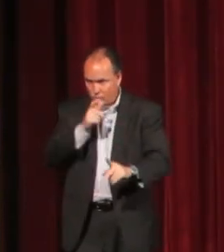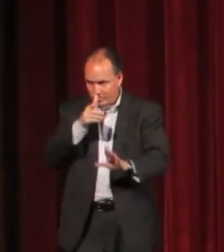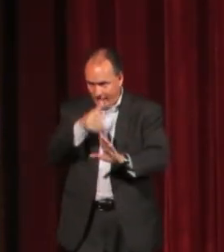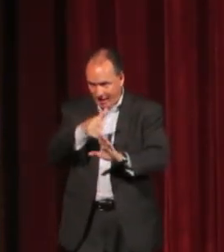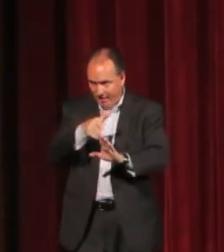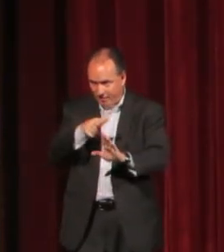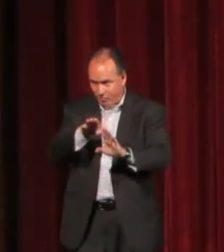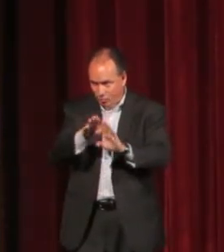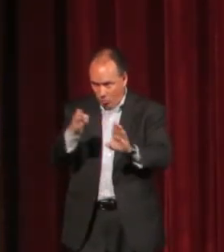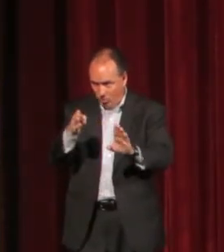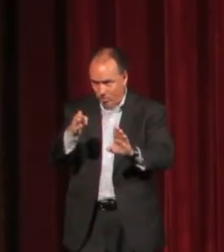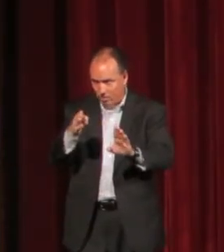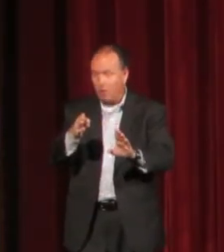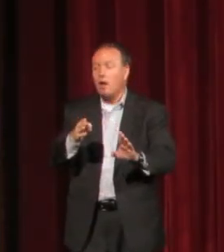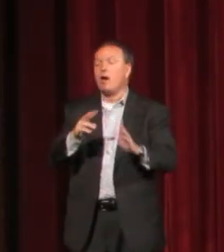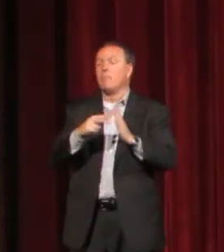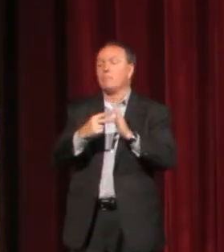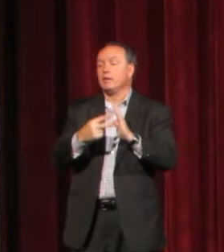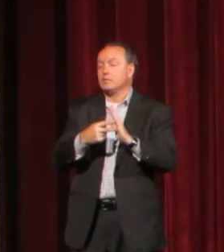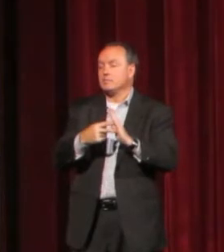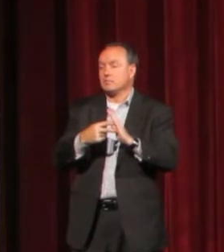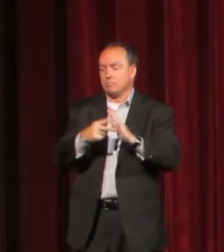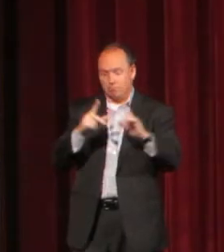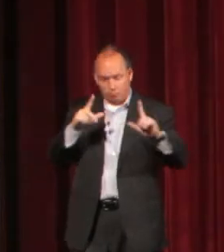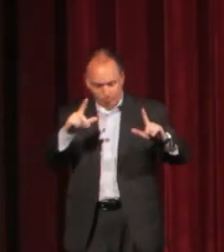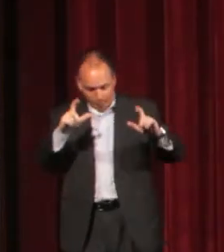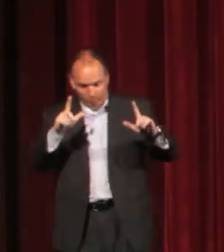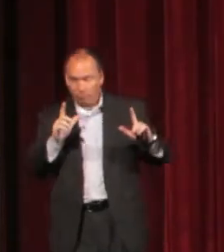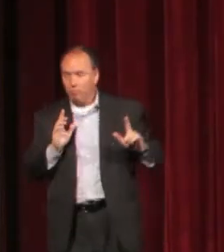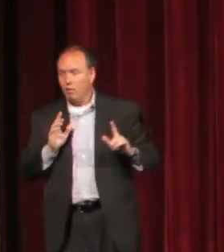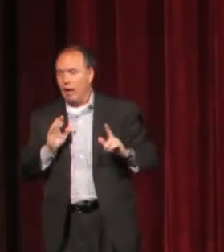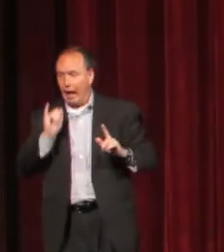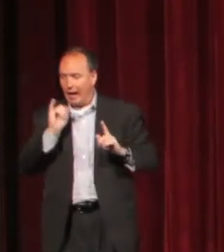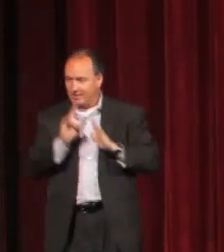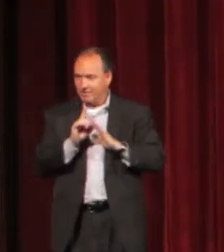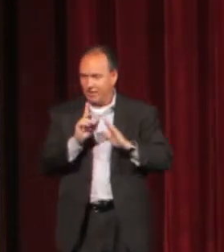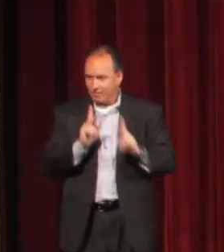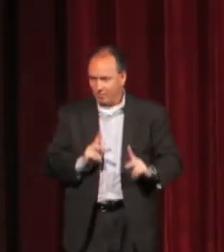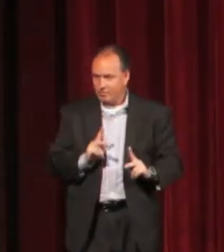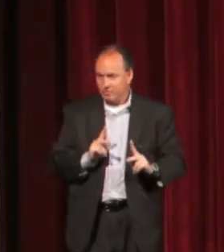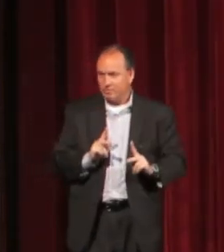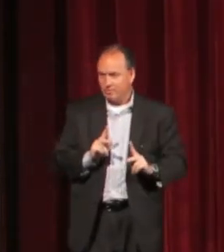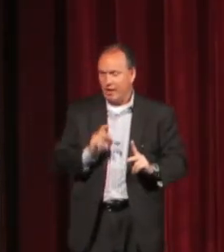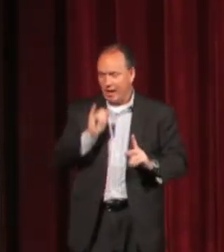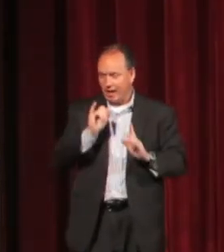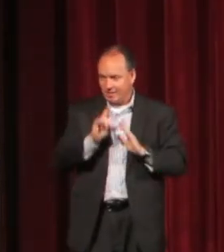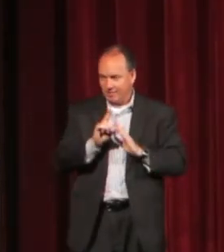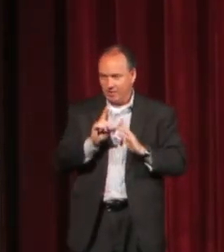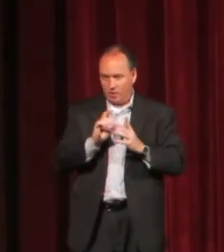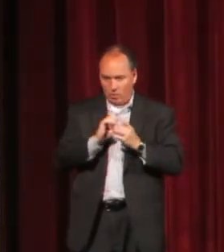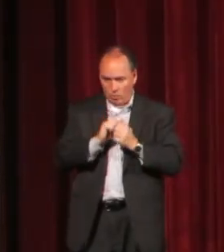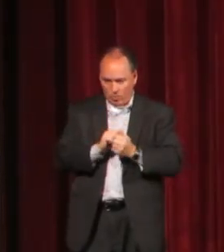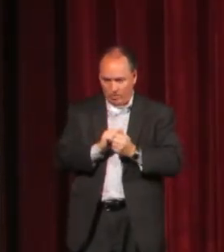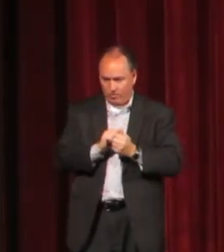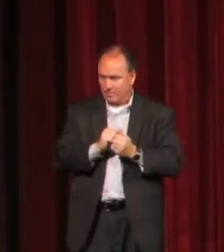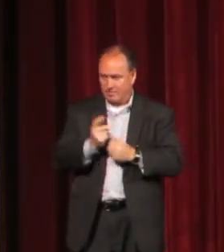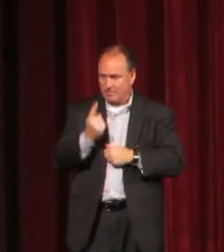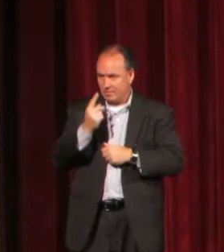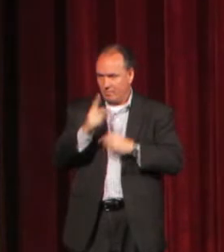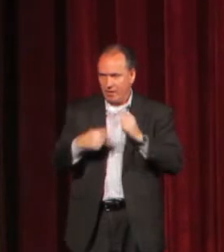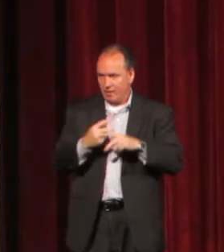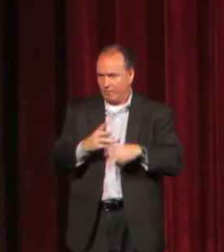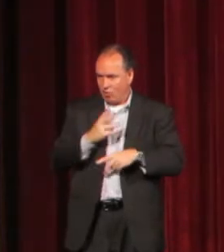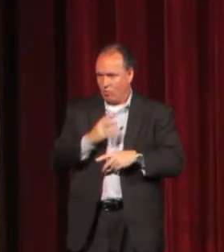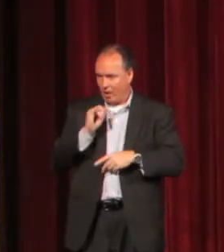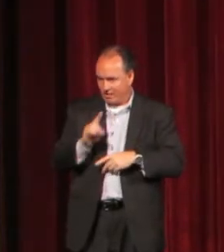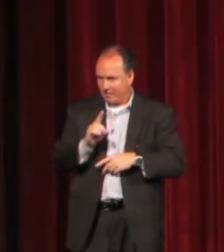So what that would help us out with identifying the person as well as identifying with some type of formal